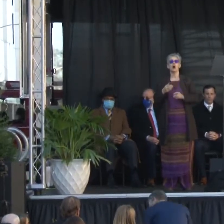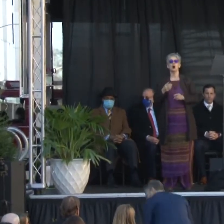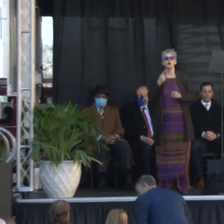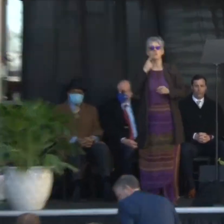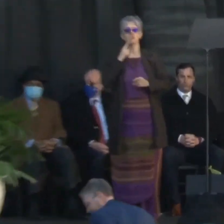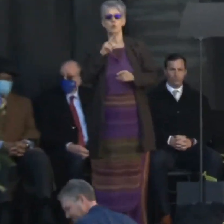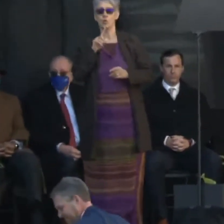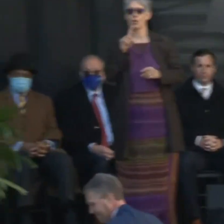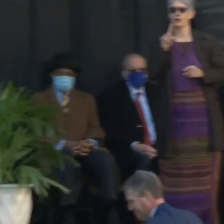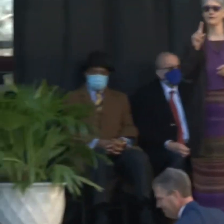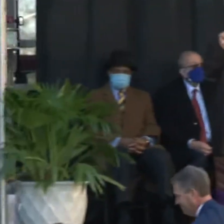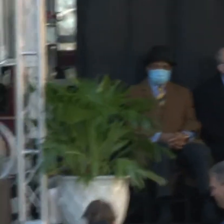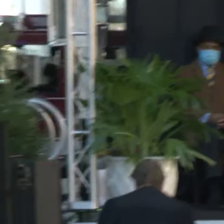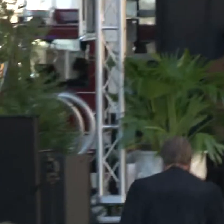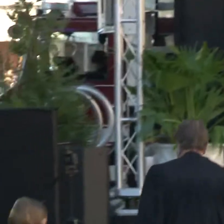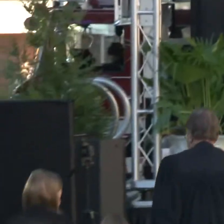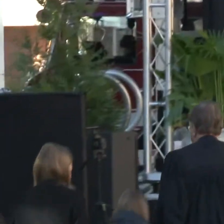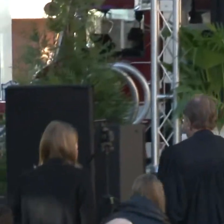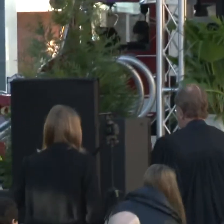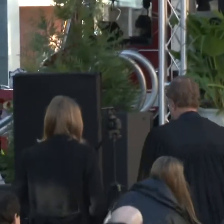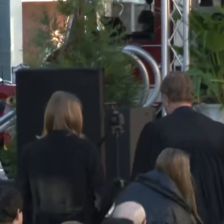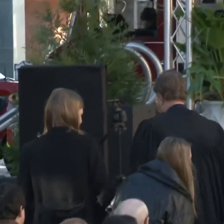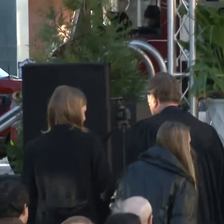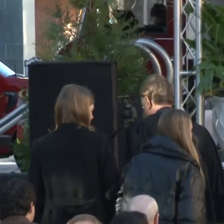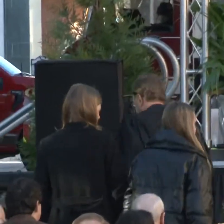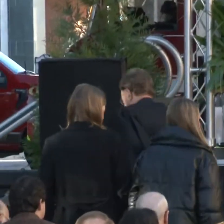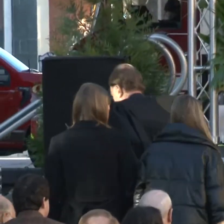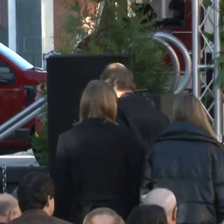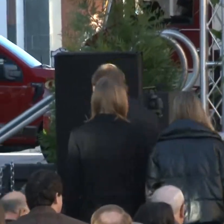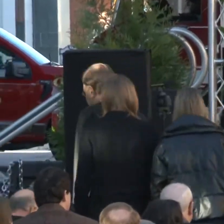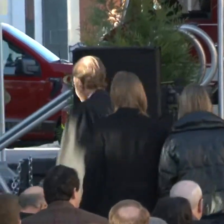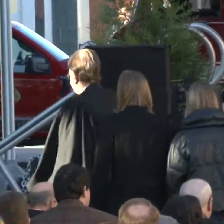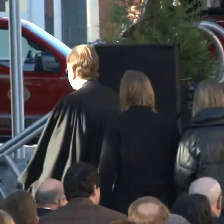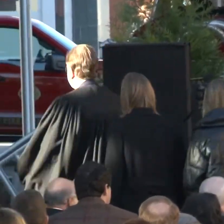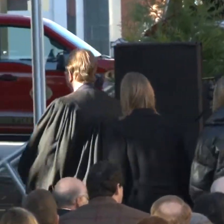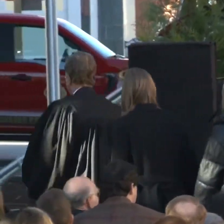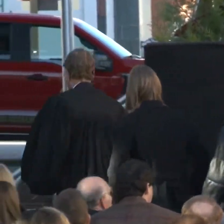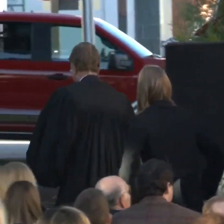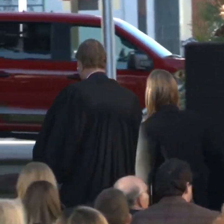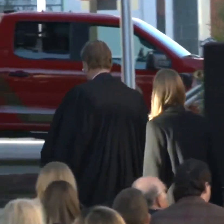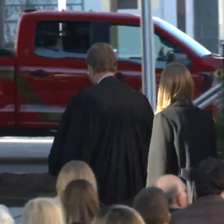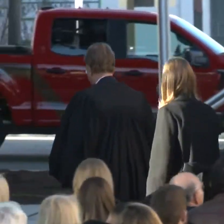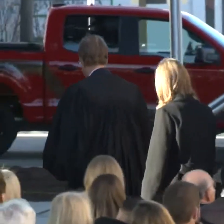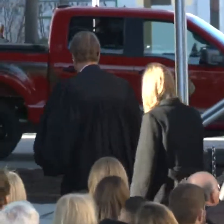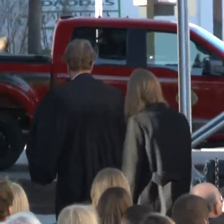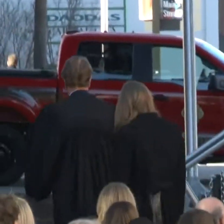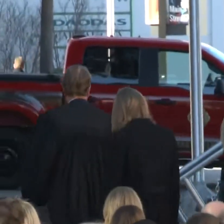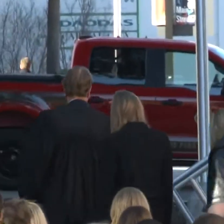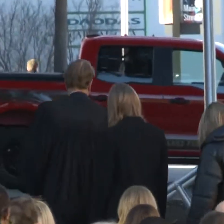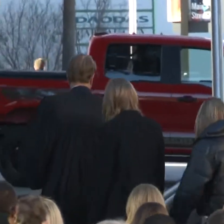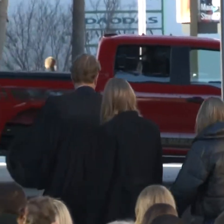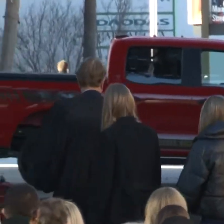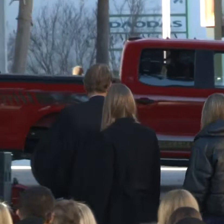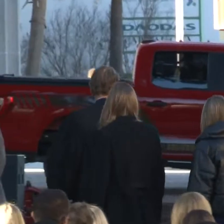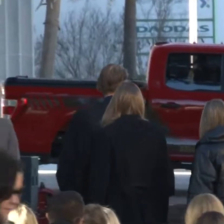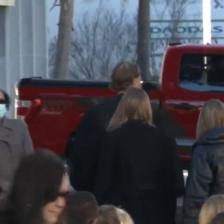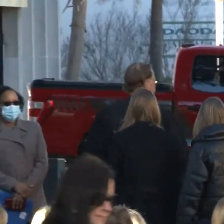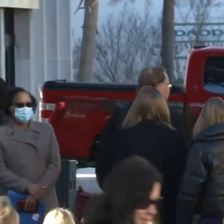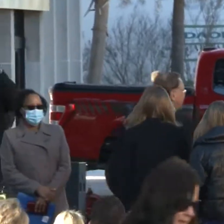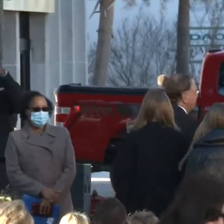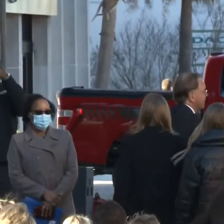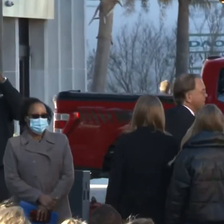Rickenmann, to be administered by the Honorable John Cannon Pugh, Justice of the Supreme Court of South Carolina.